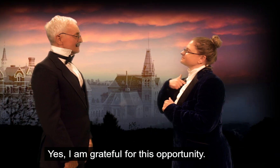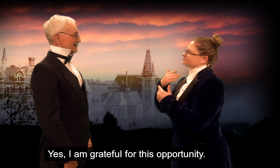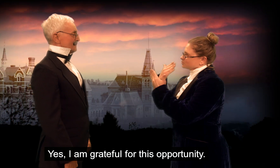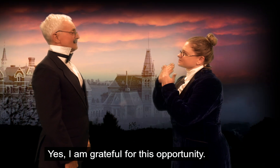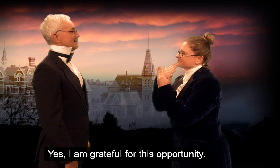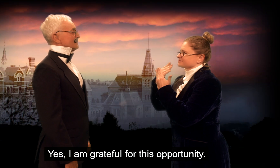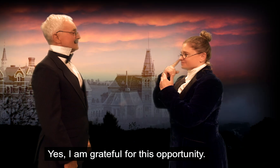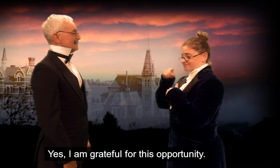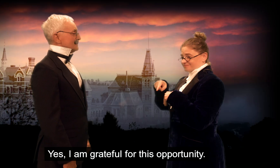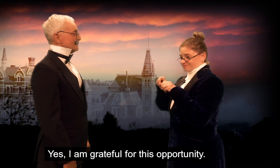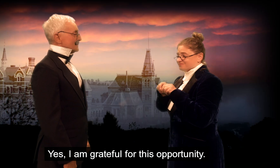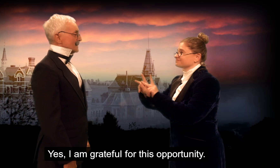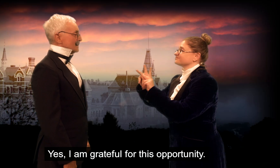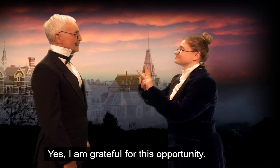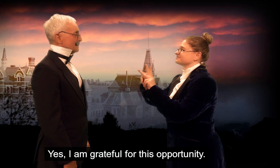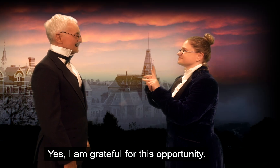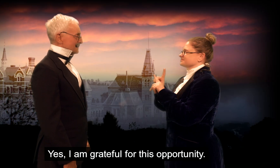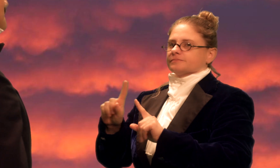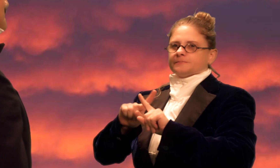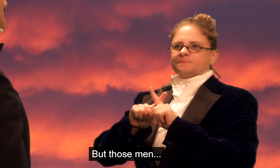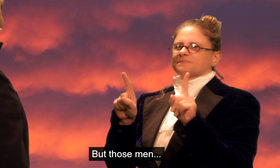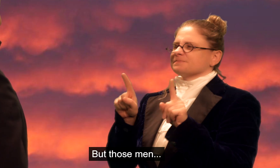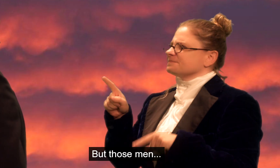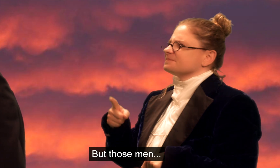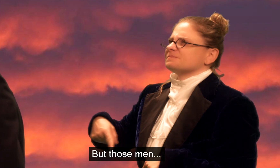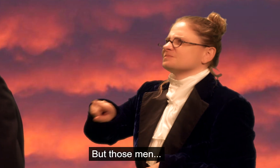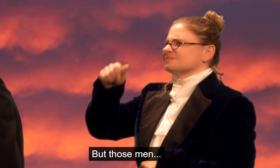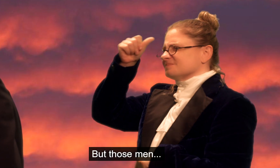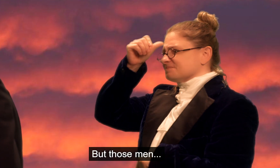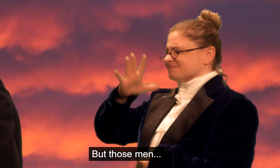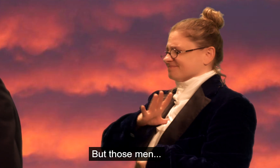Yes, I am grateful for this opportunity. But those men.